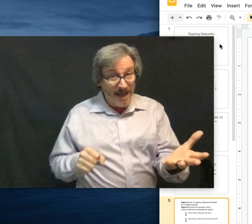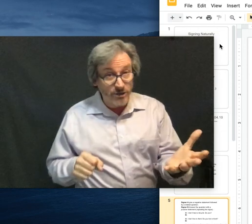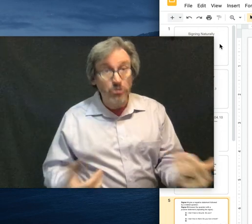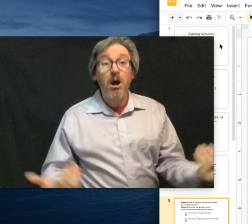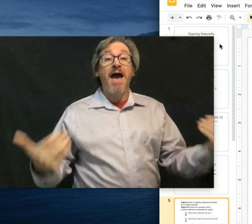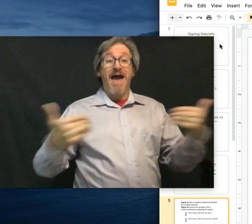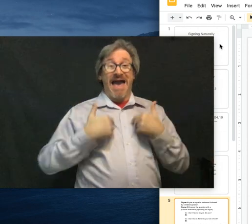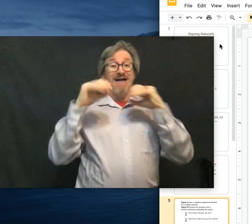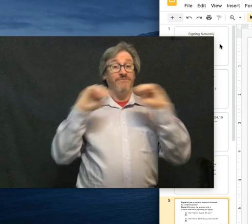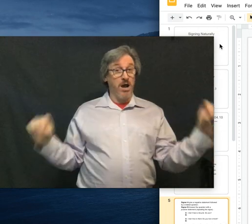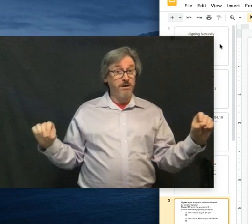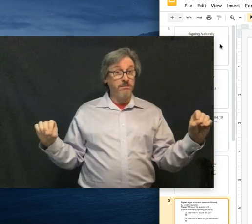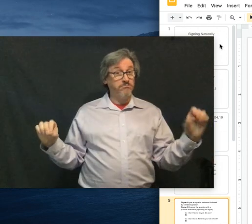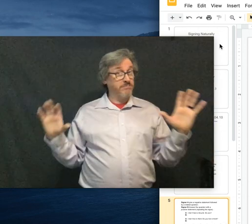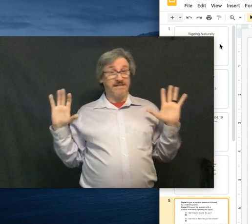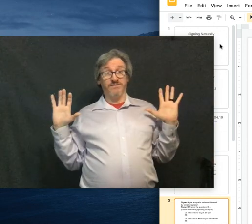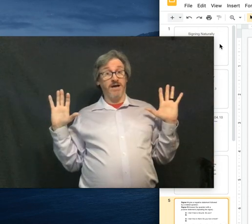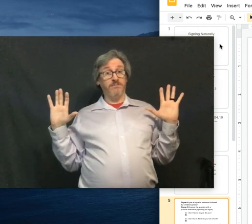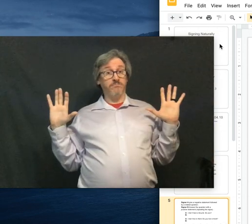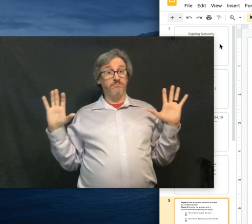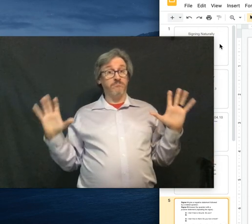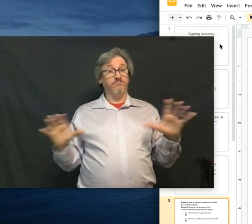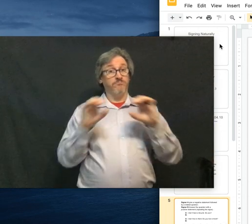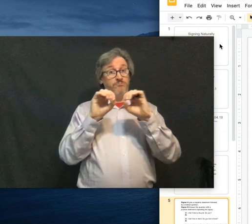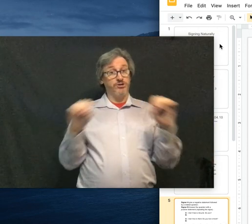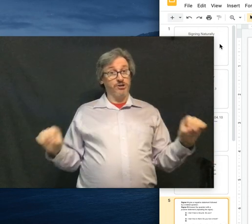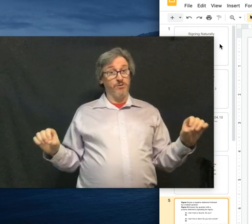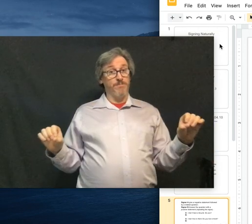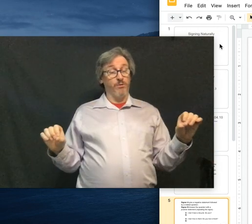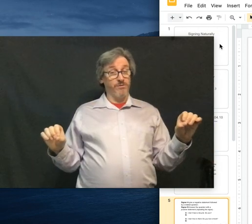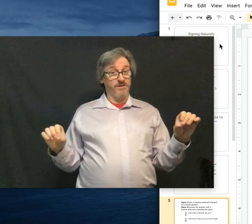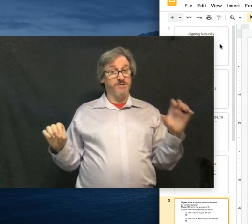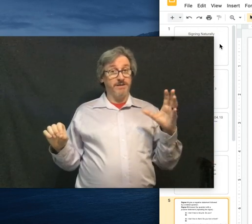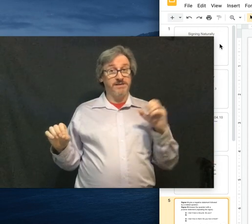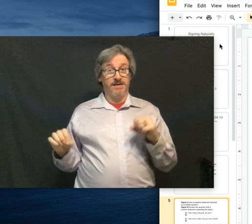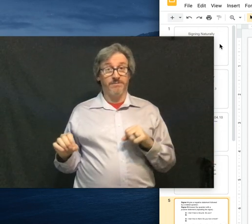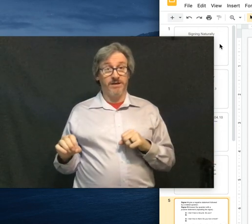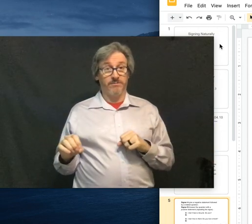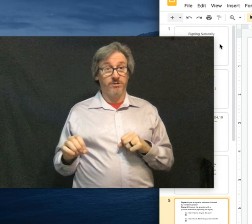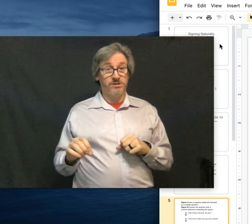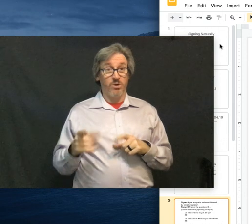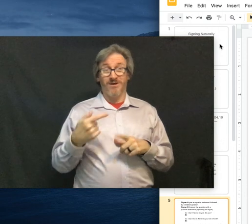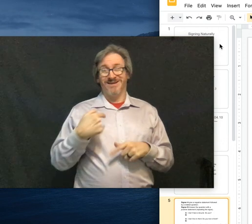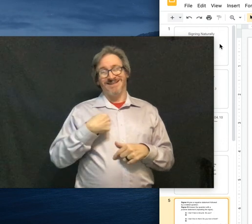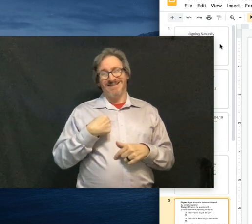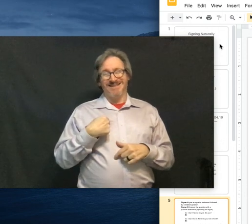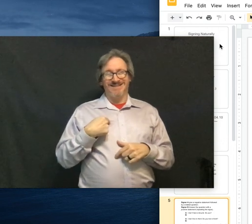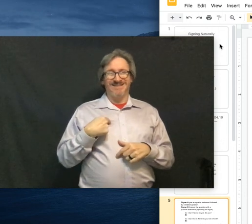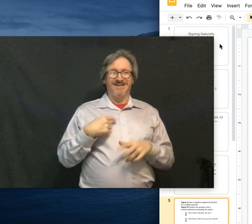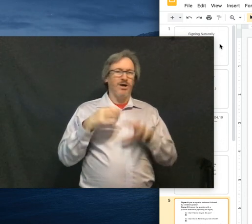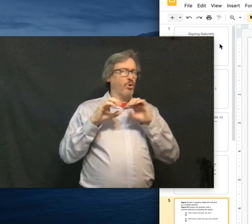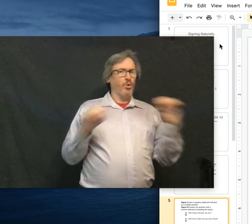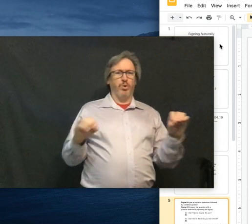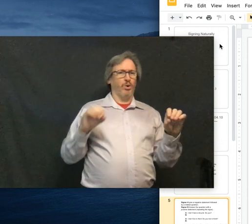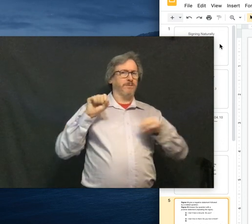You can do have none. That's fine. Just know that both of these mean the same thing. So